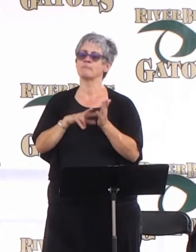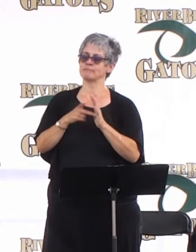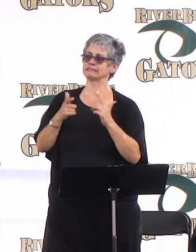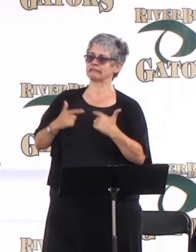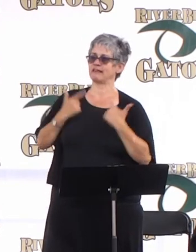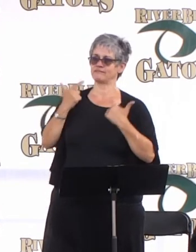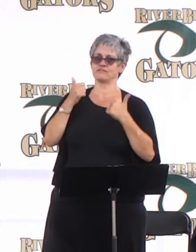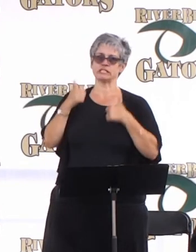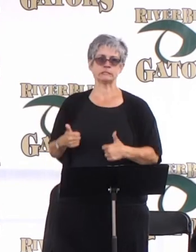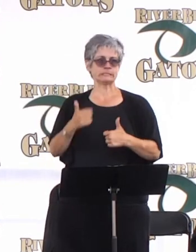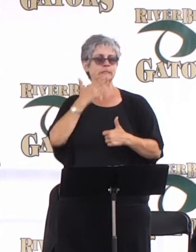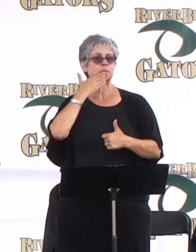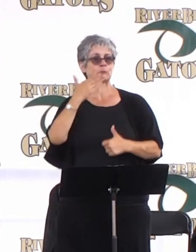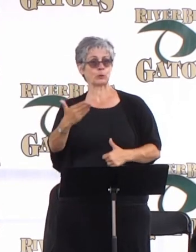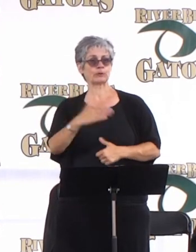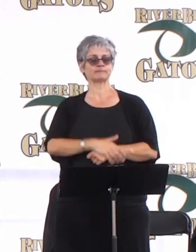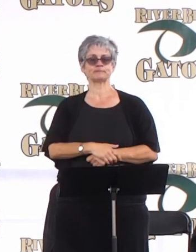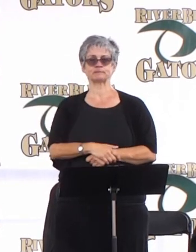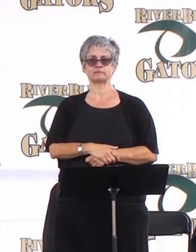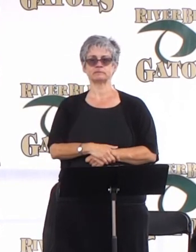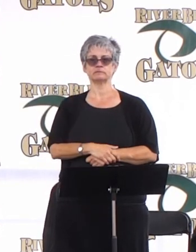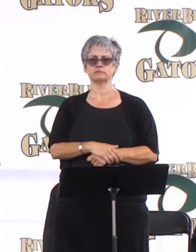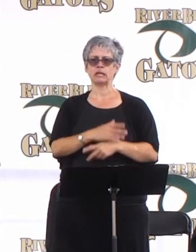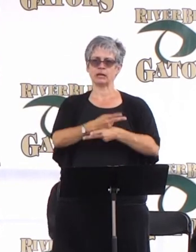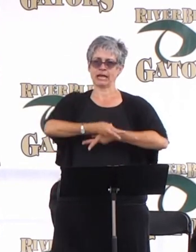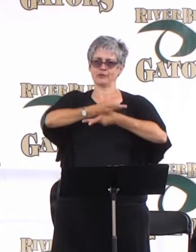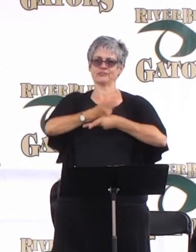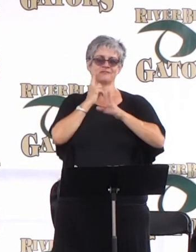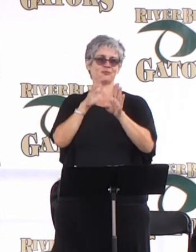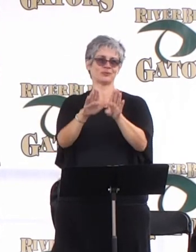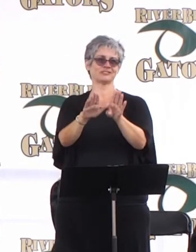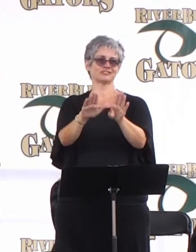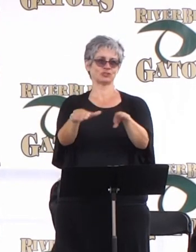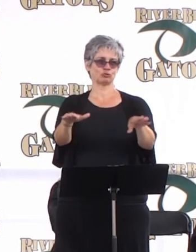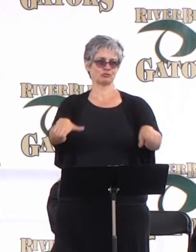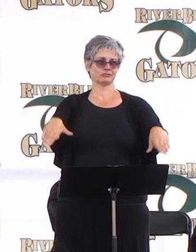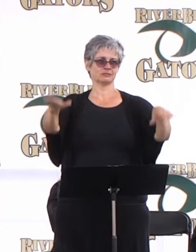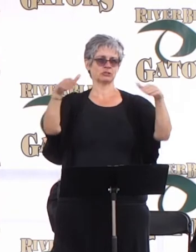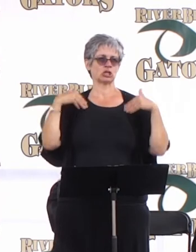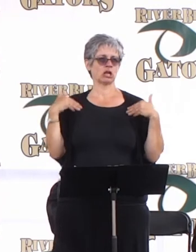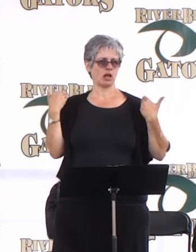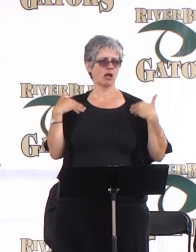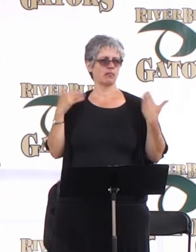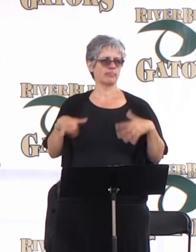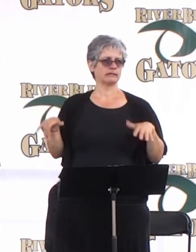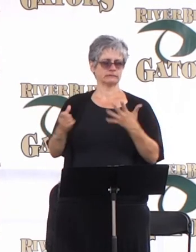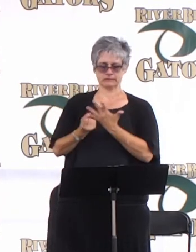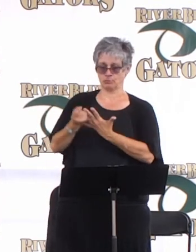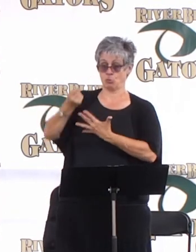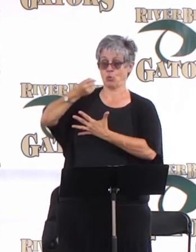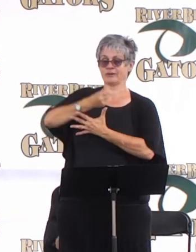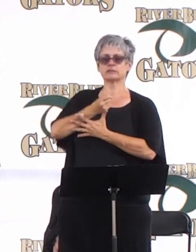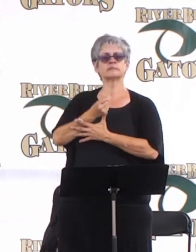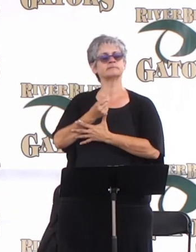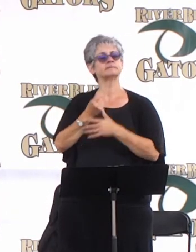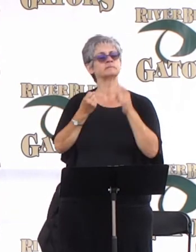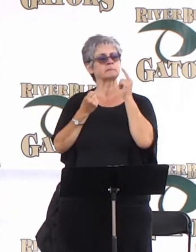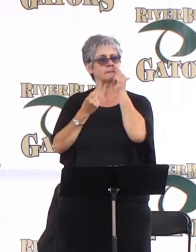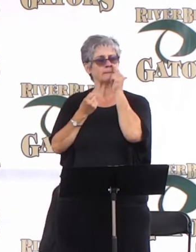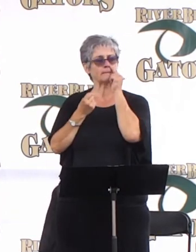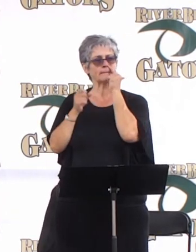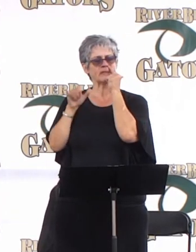for existence do not preclude proper caring of our young. He asked the listeners that day, and I would ask